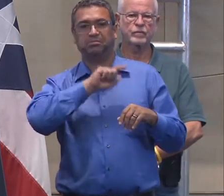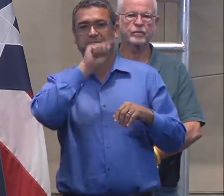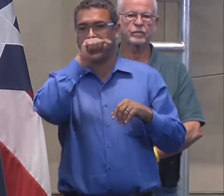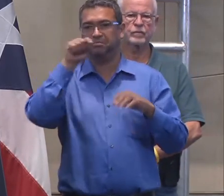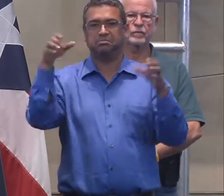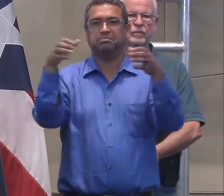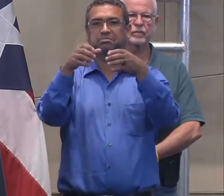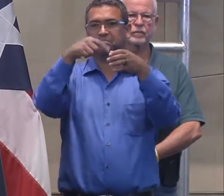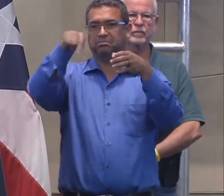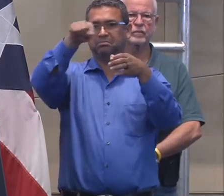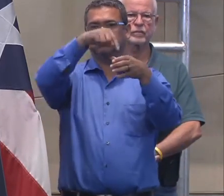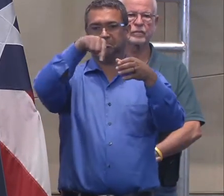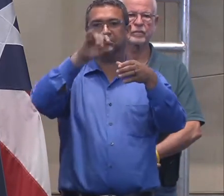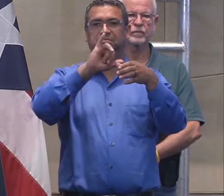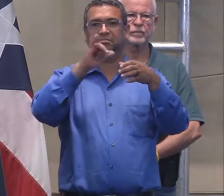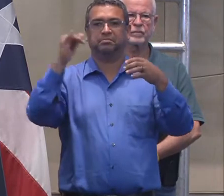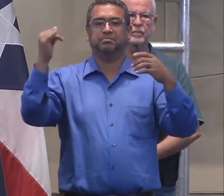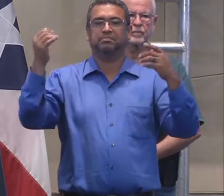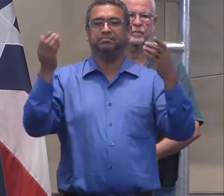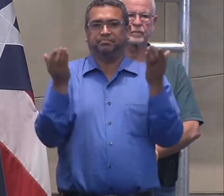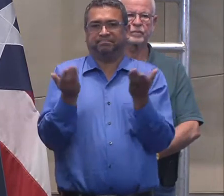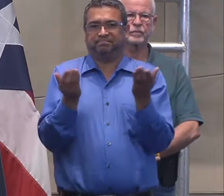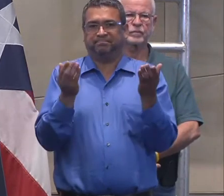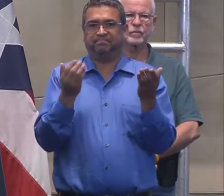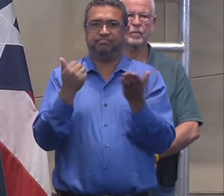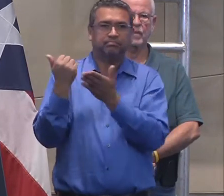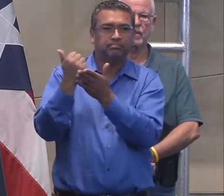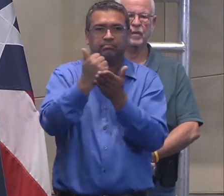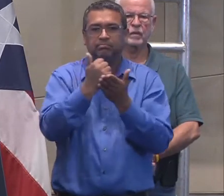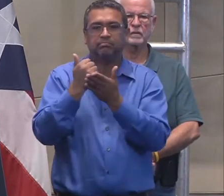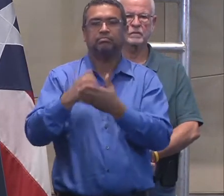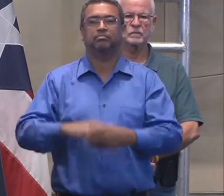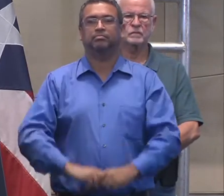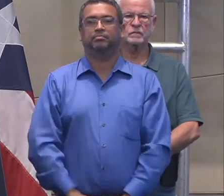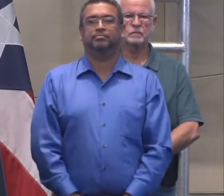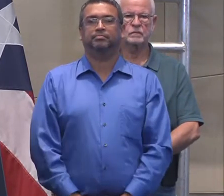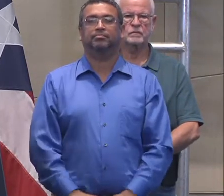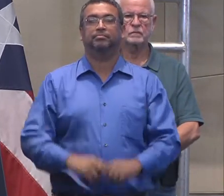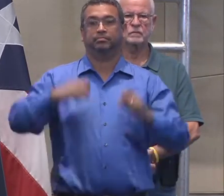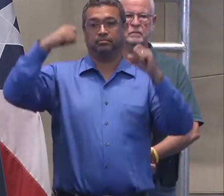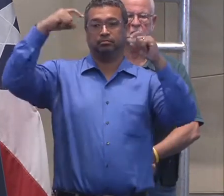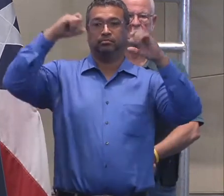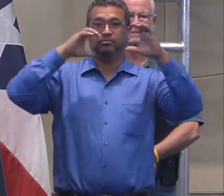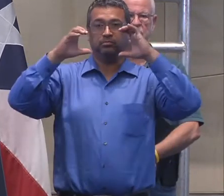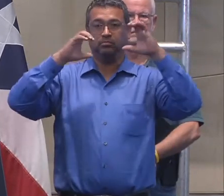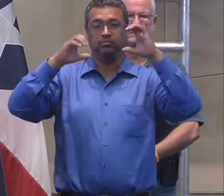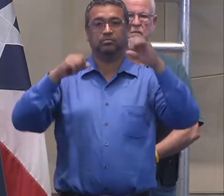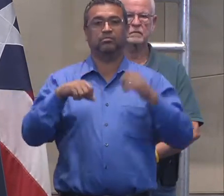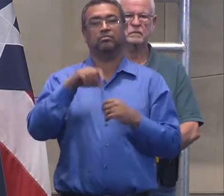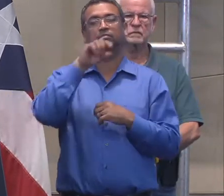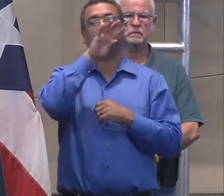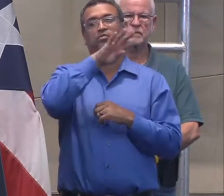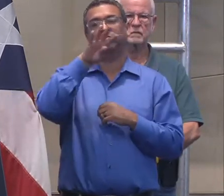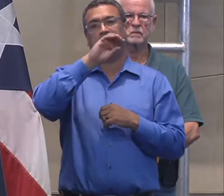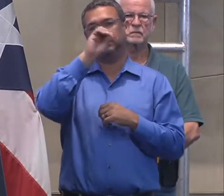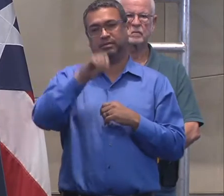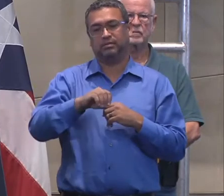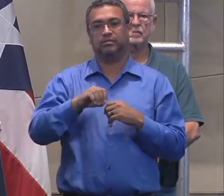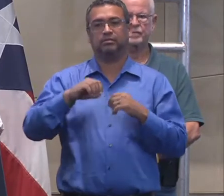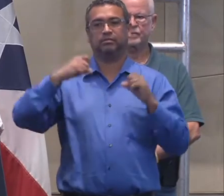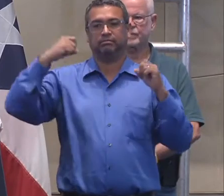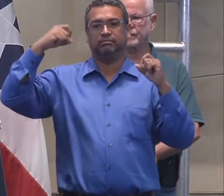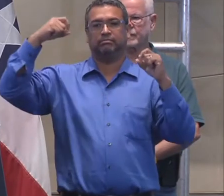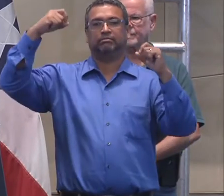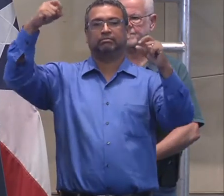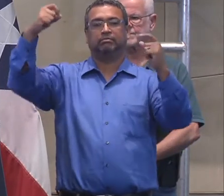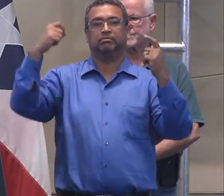serving through the emergency. In terms of telecoms, we're at 44 percent, and as I stated, there